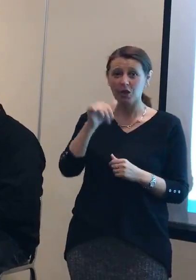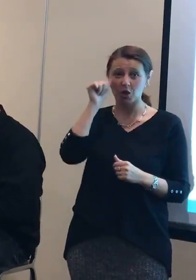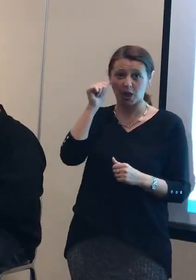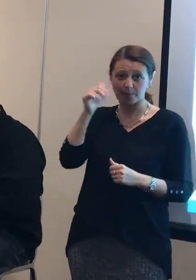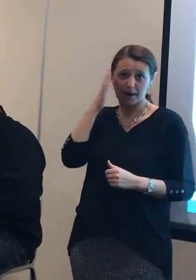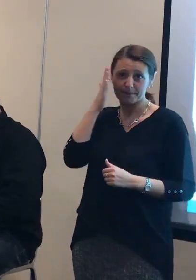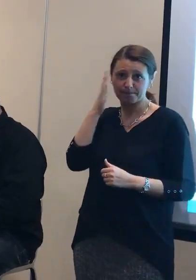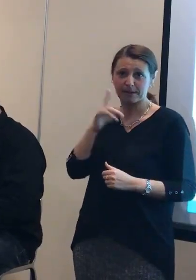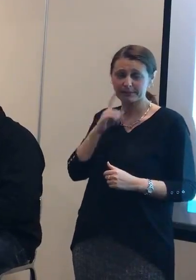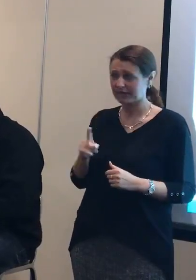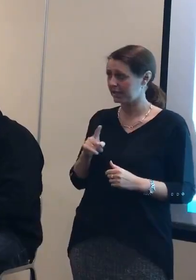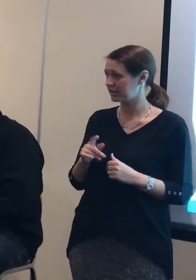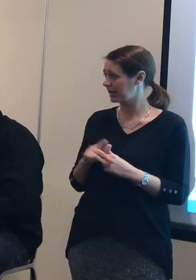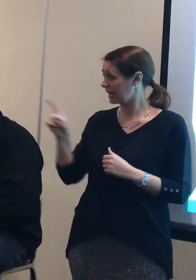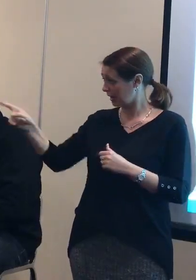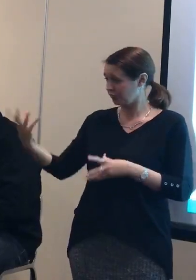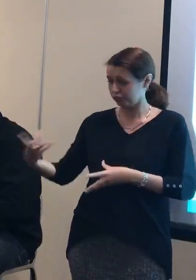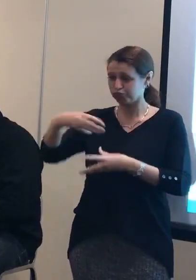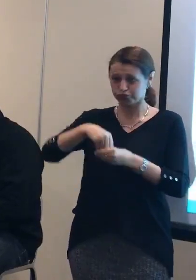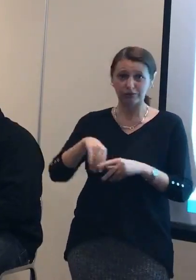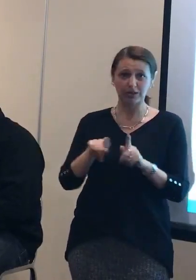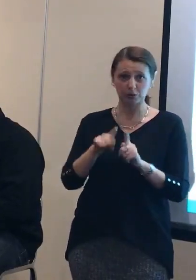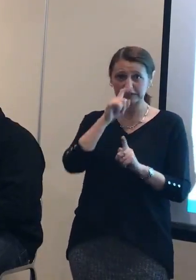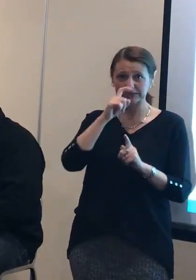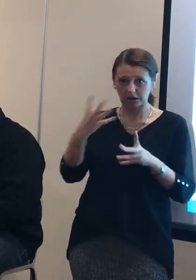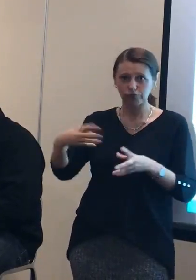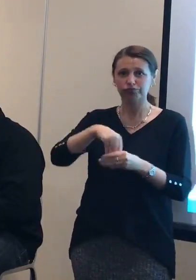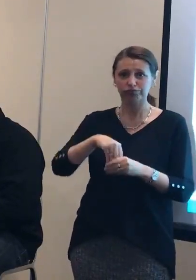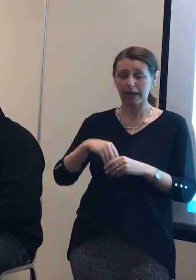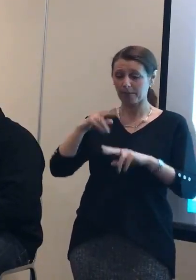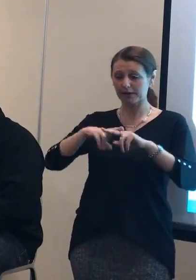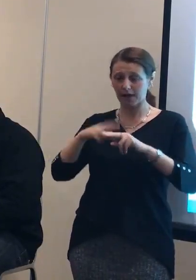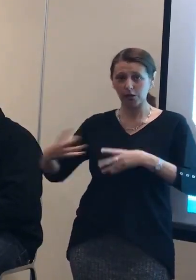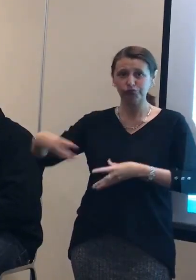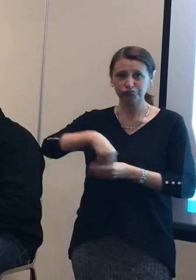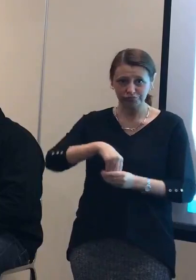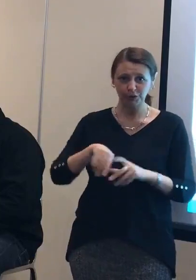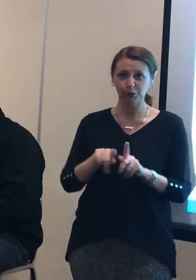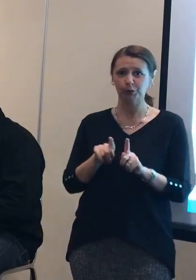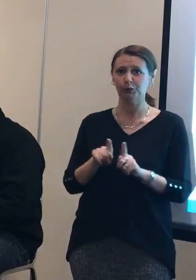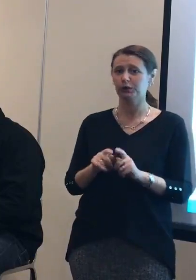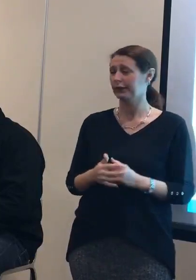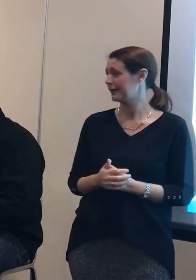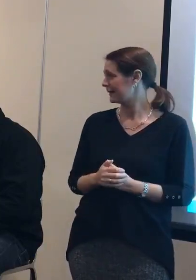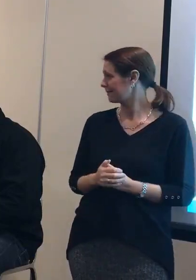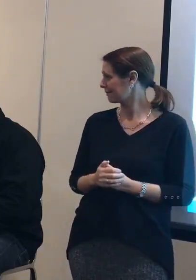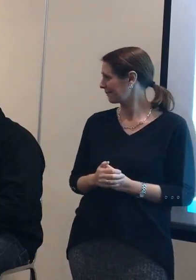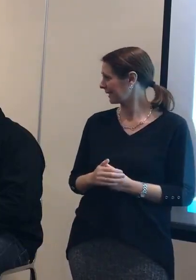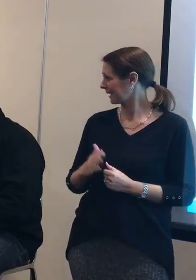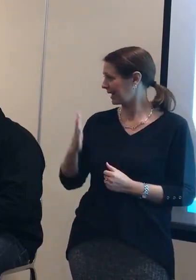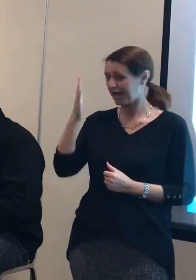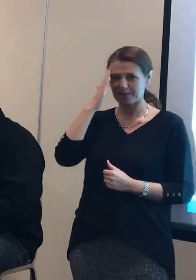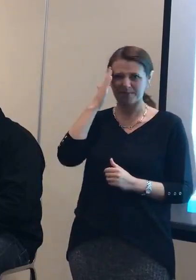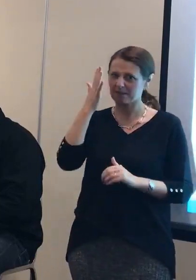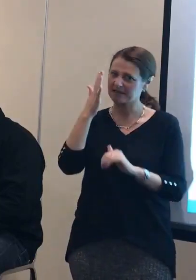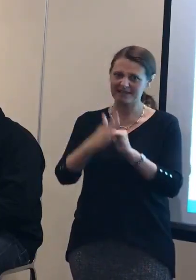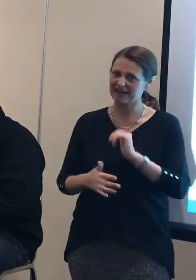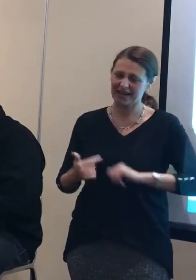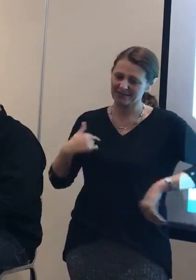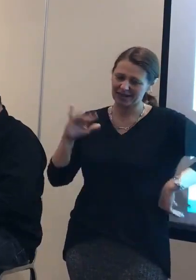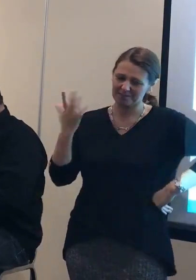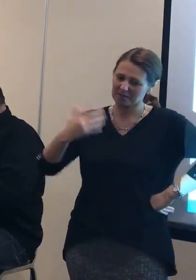And my mum says Evie's joins in, and my dad does, and mum never has,